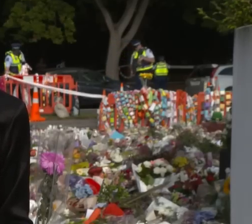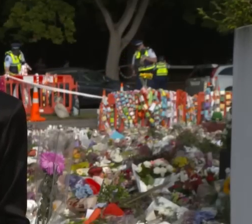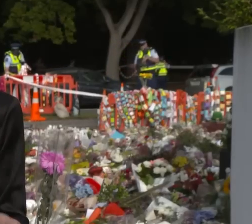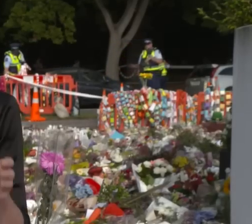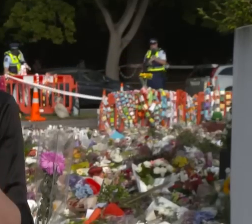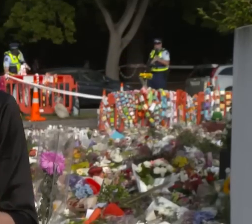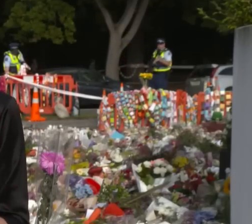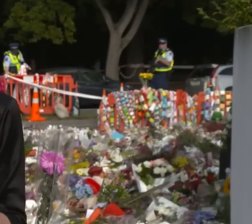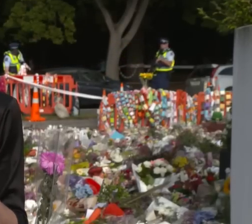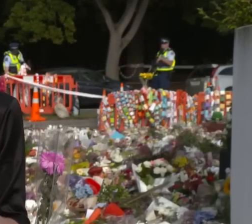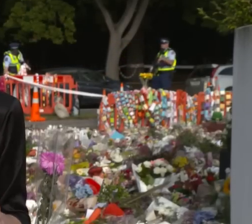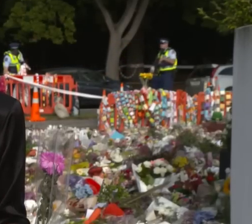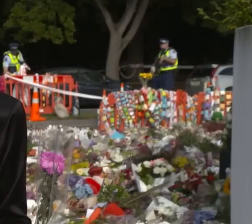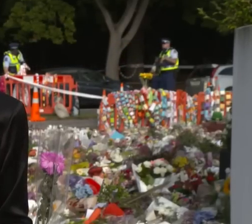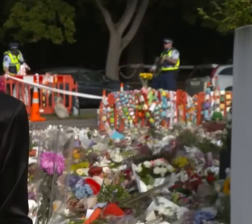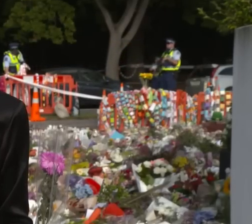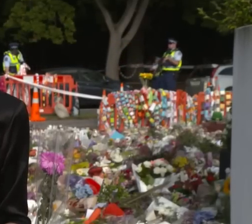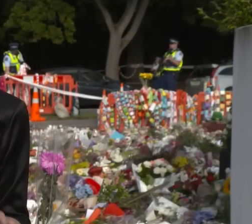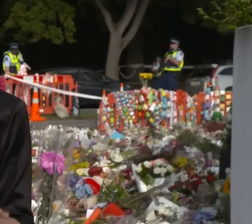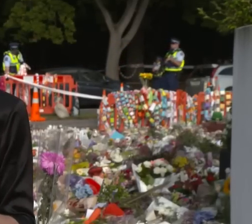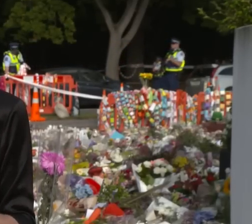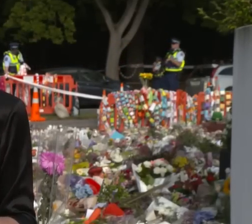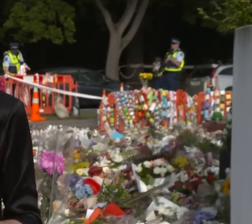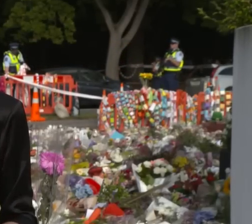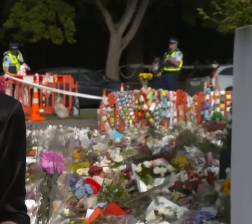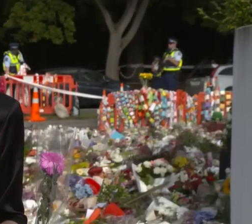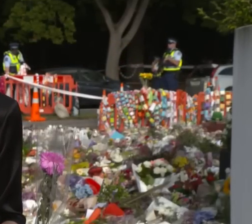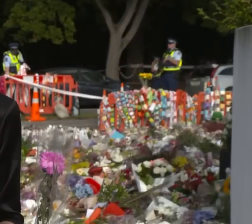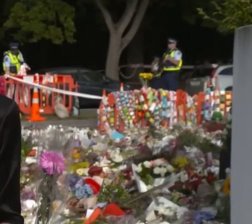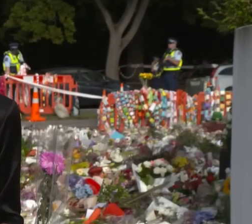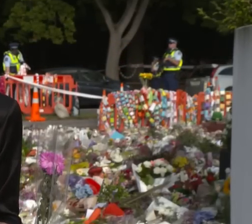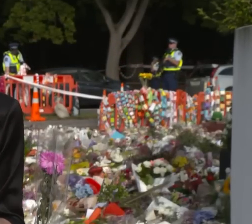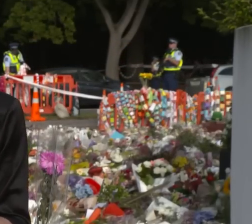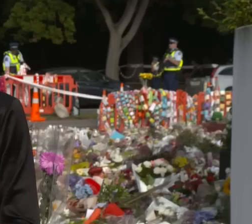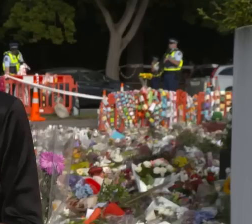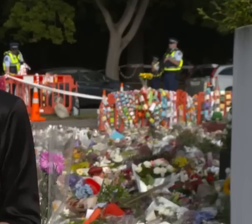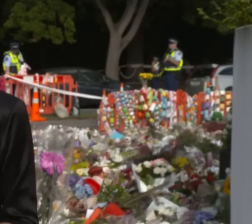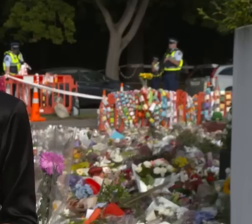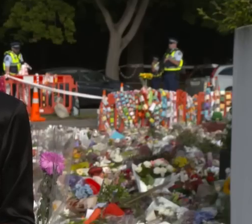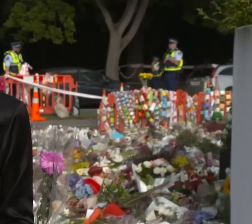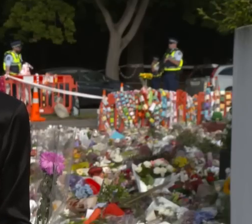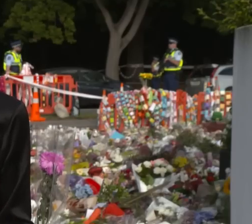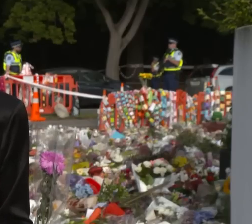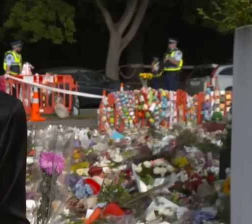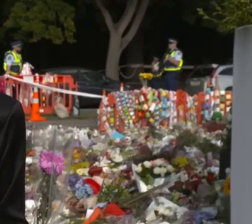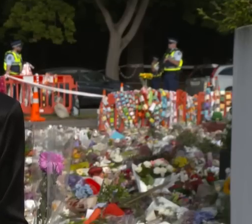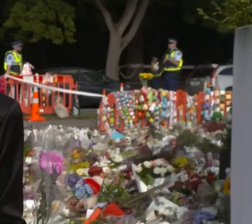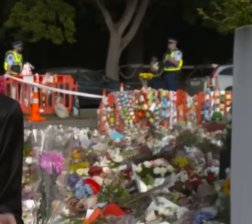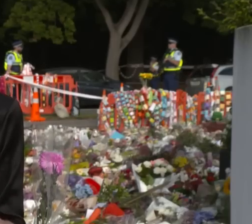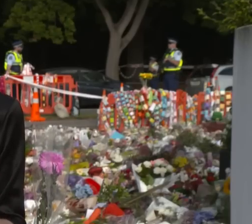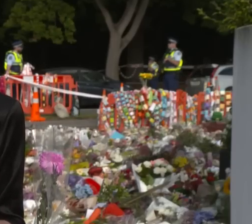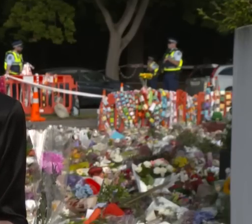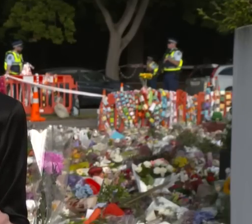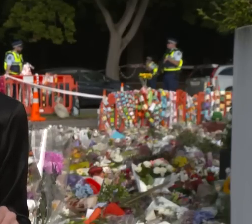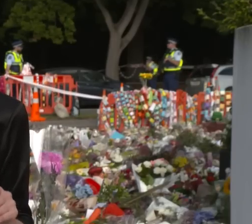David Mates, joined leaders from other government agencies at a joint press conference this afternoon. He said 9 of those patients, while they're still in a